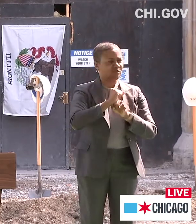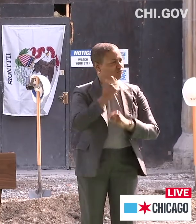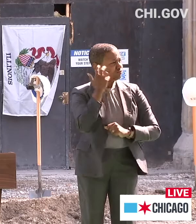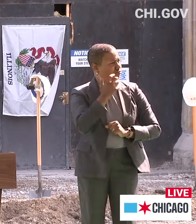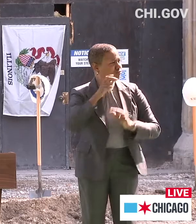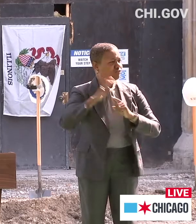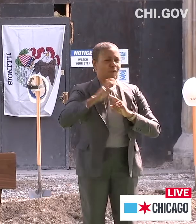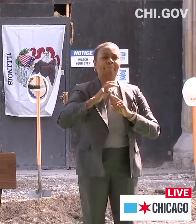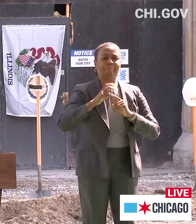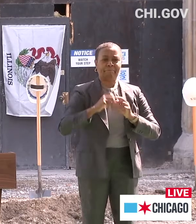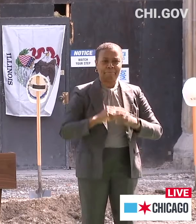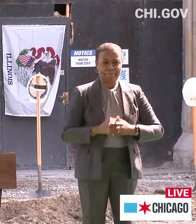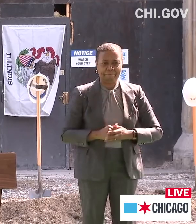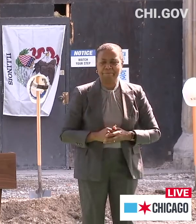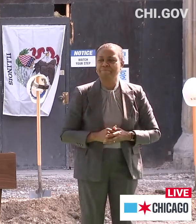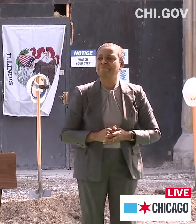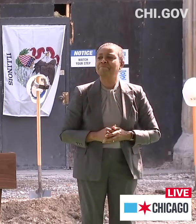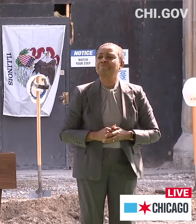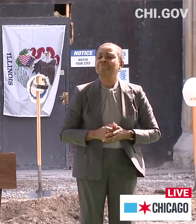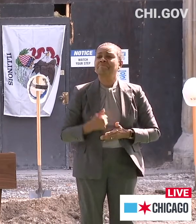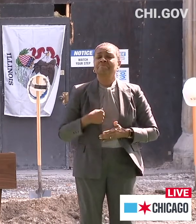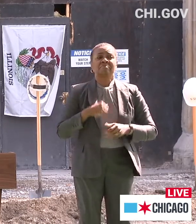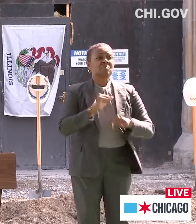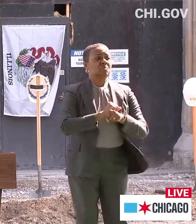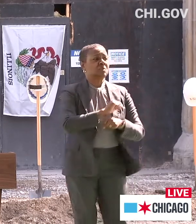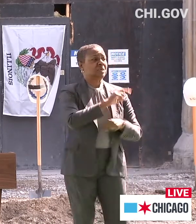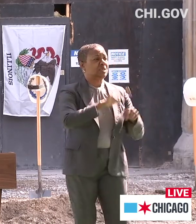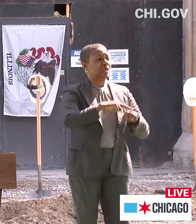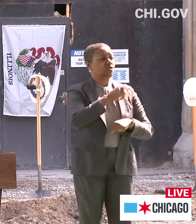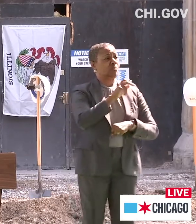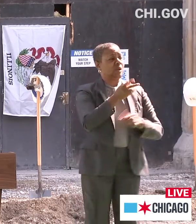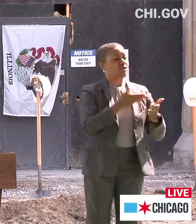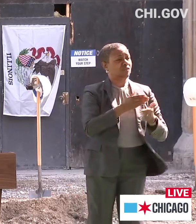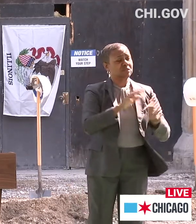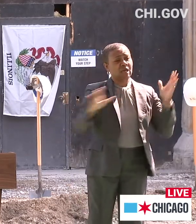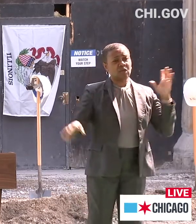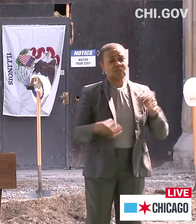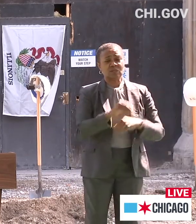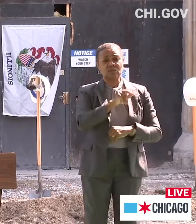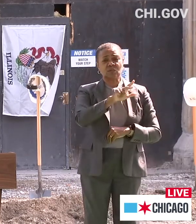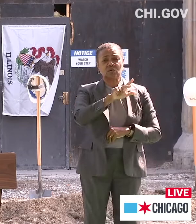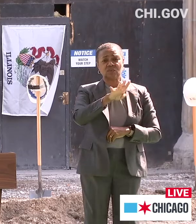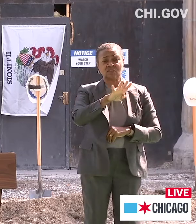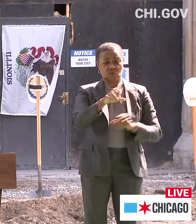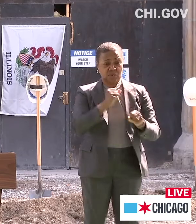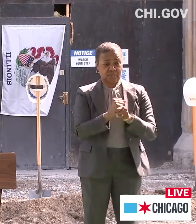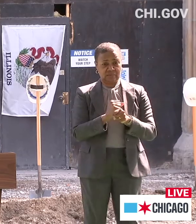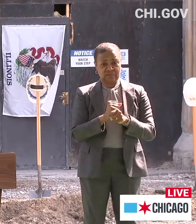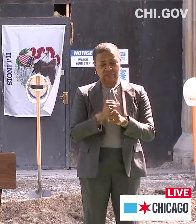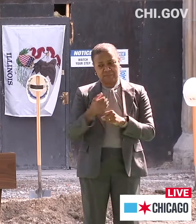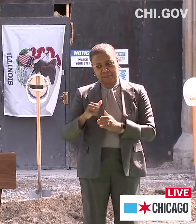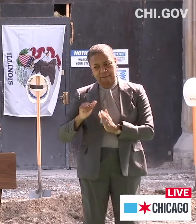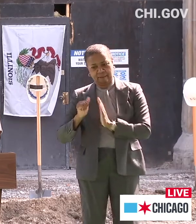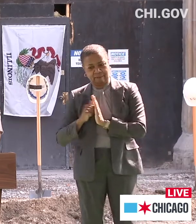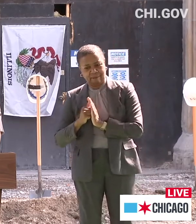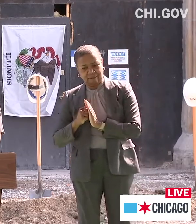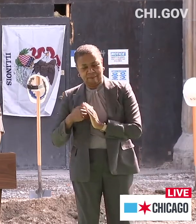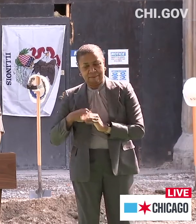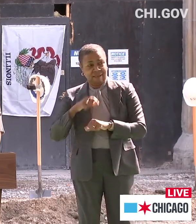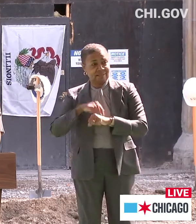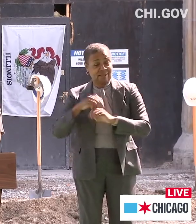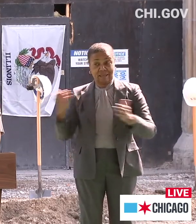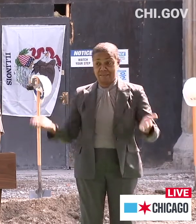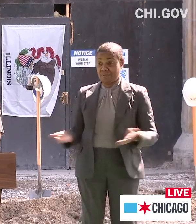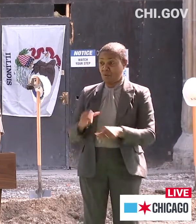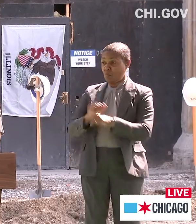job. I have been with the National Park Service for 34 years, and I should probably knock on wood when I say this, but in my 34 years